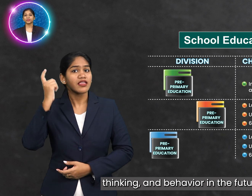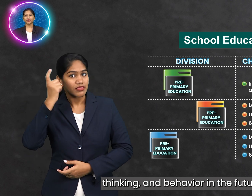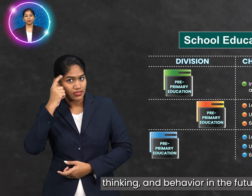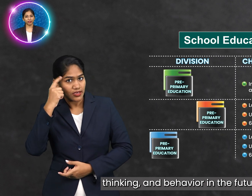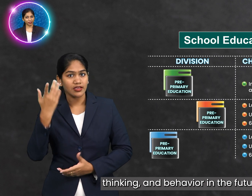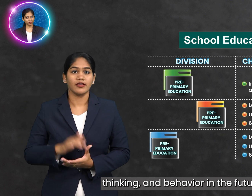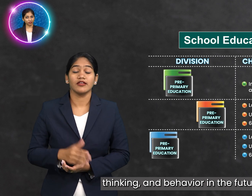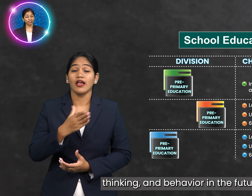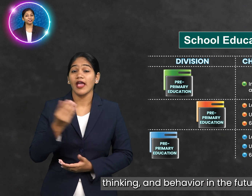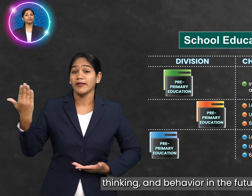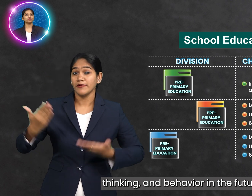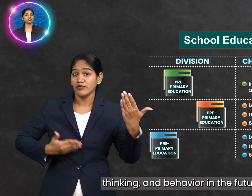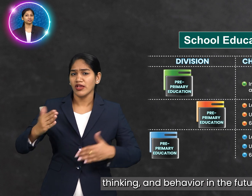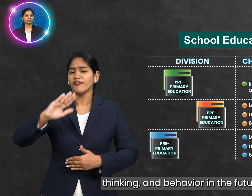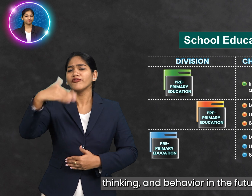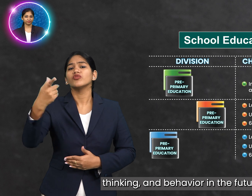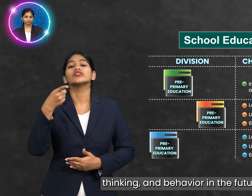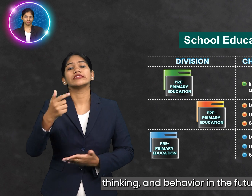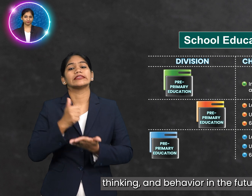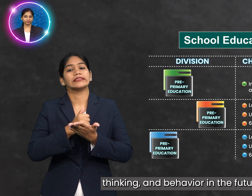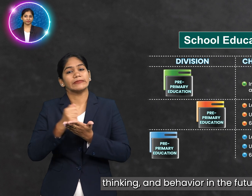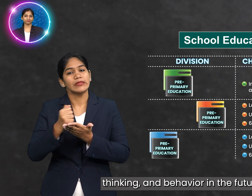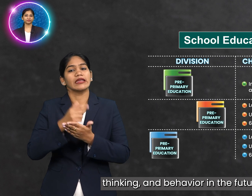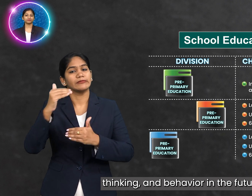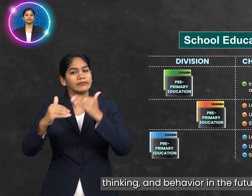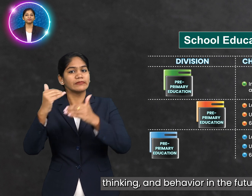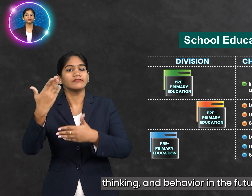thinking, and behavior in the future.